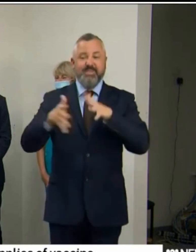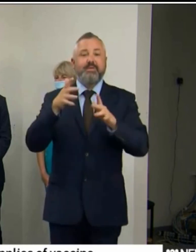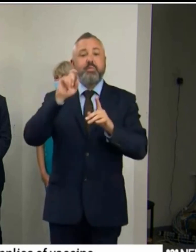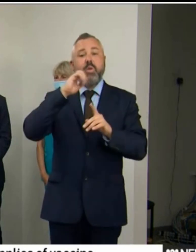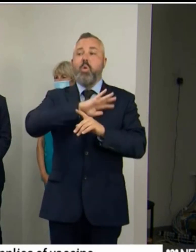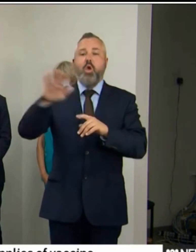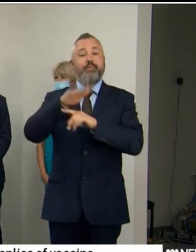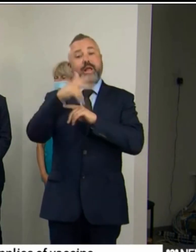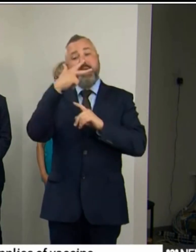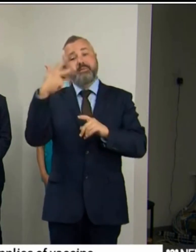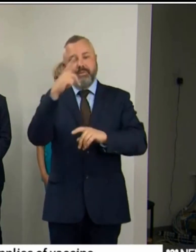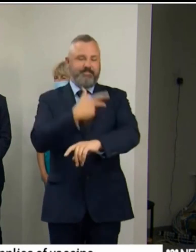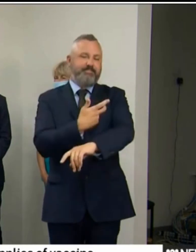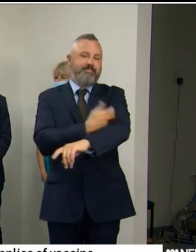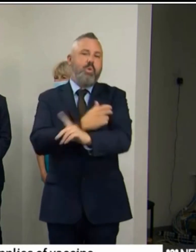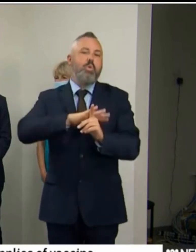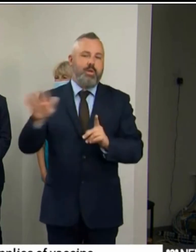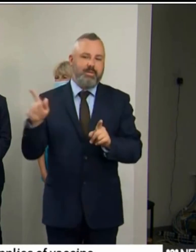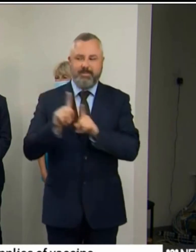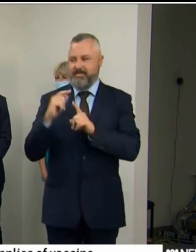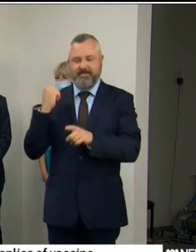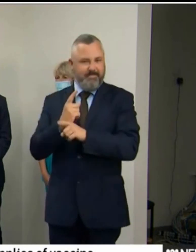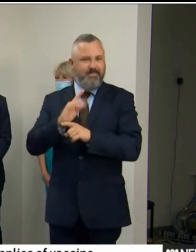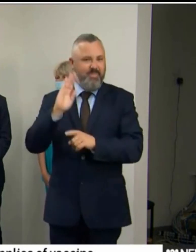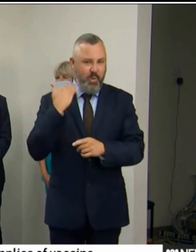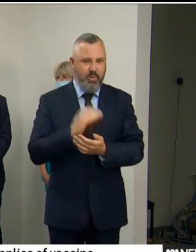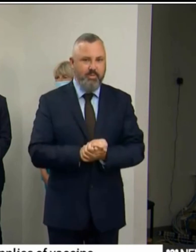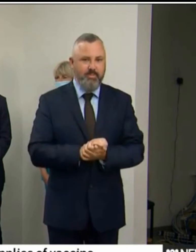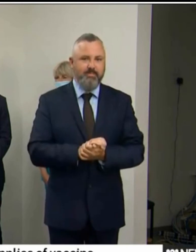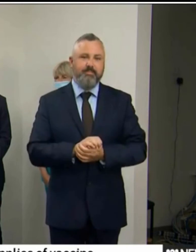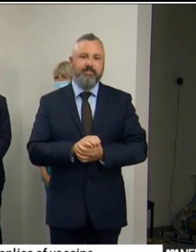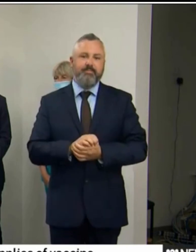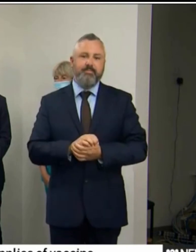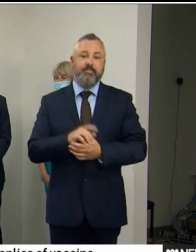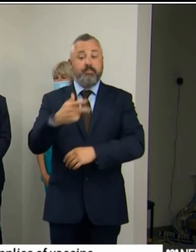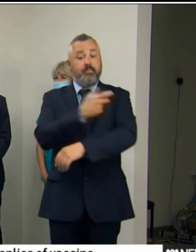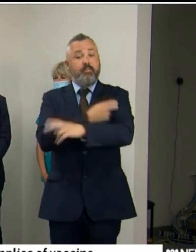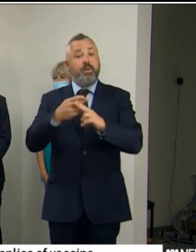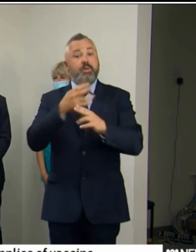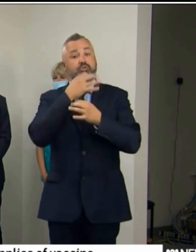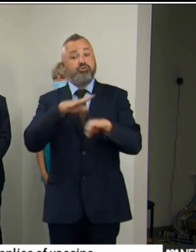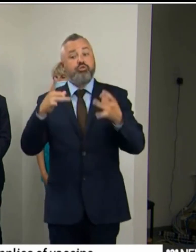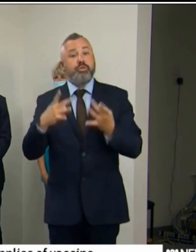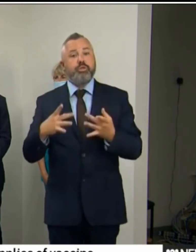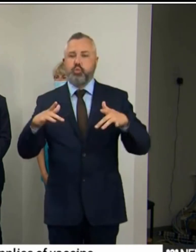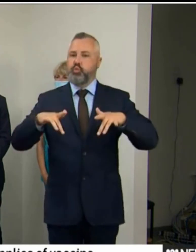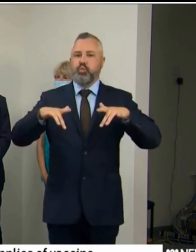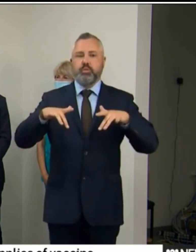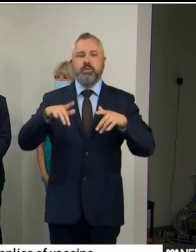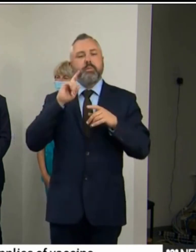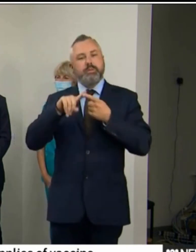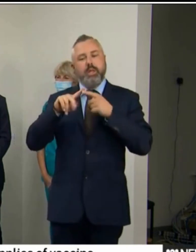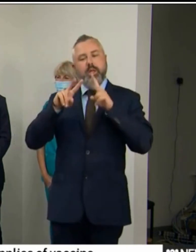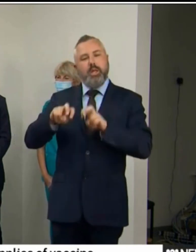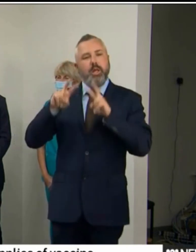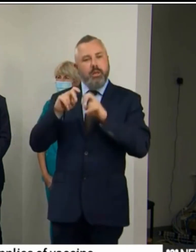says, when we know whether the vaccines are effective against children, we may then extend it to children, not because